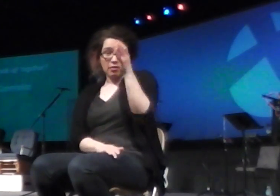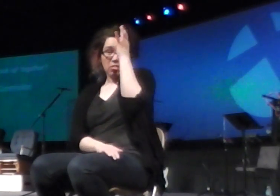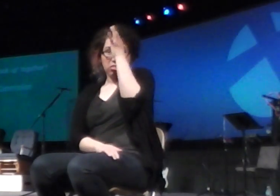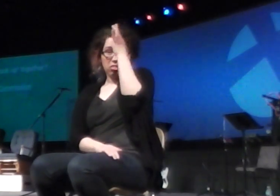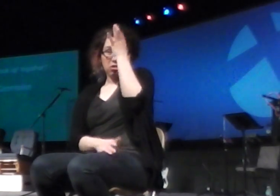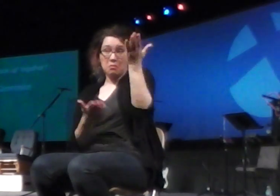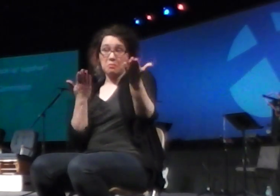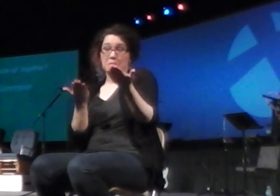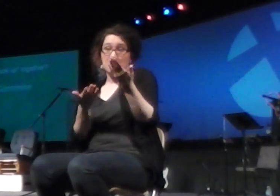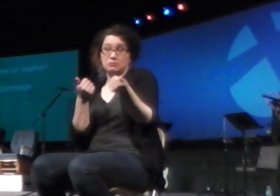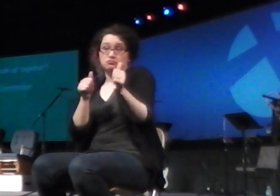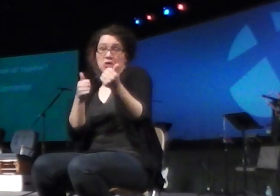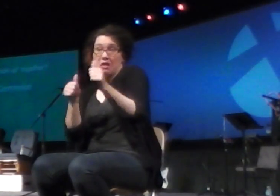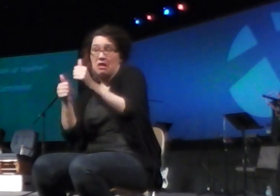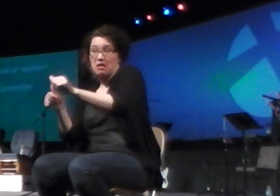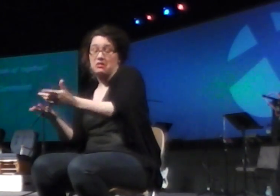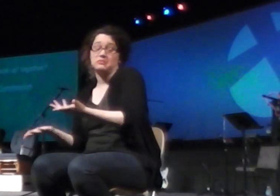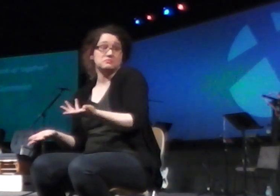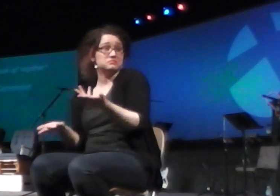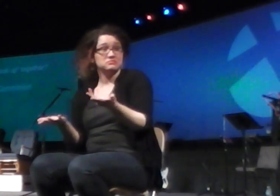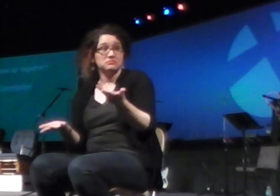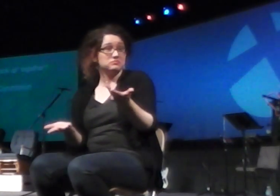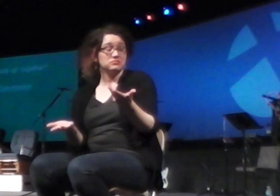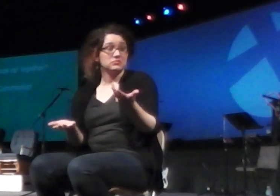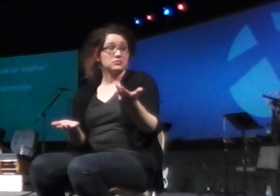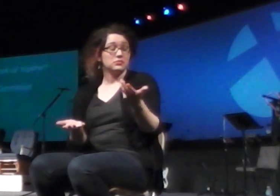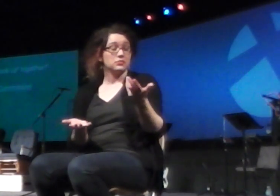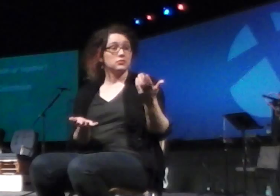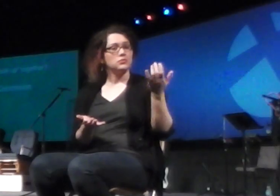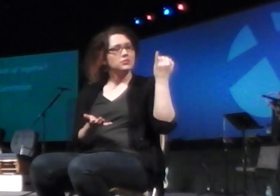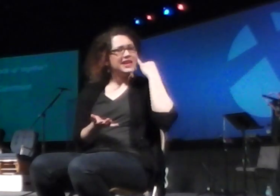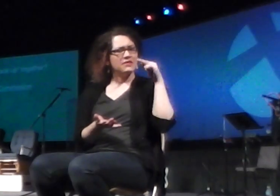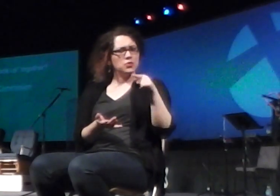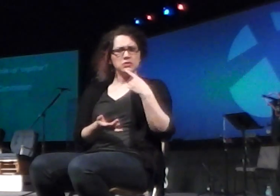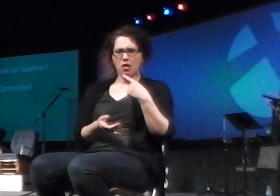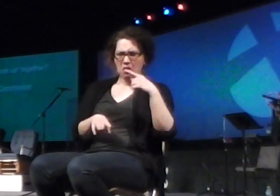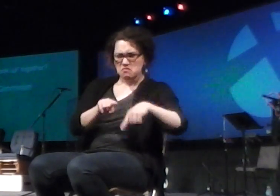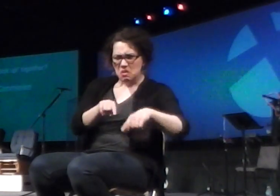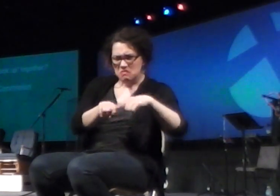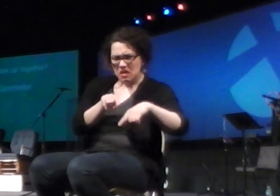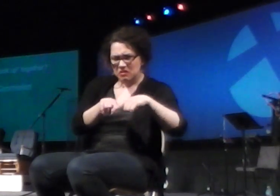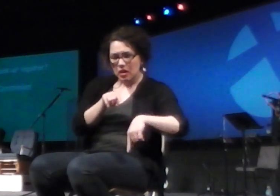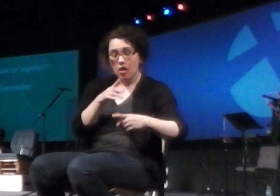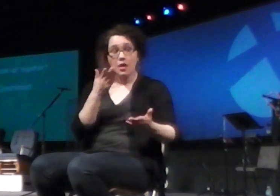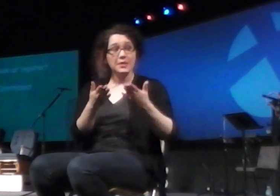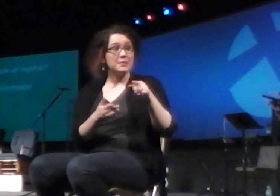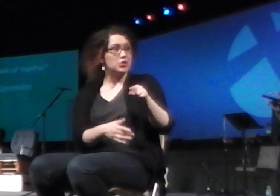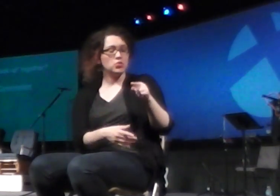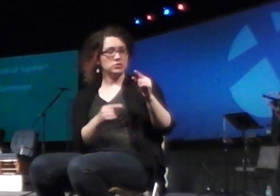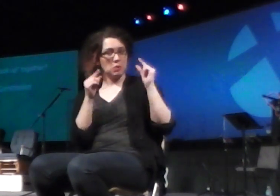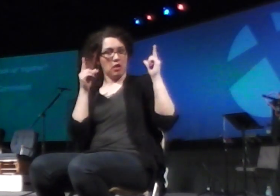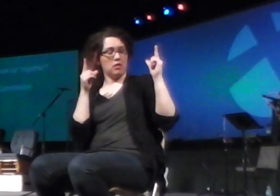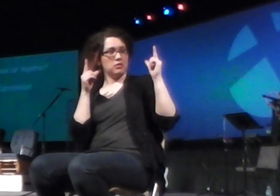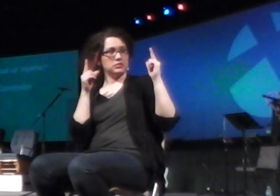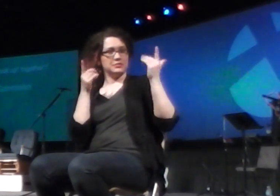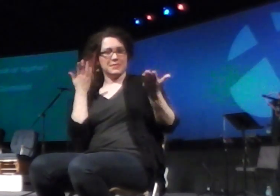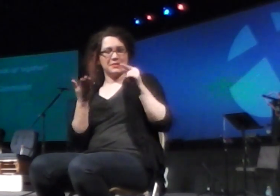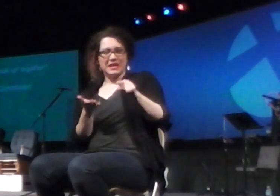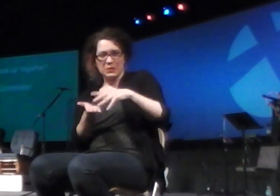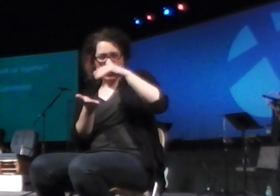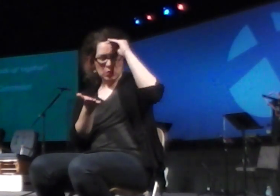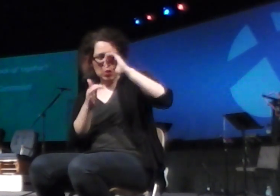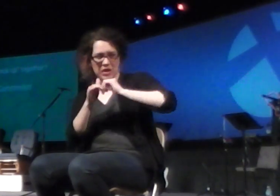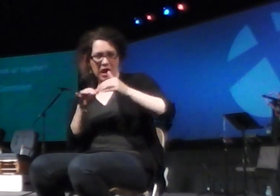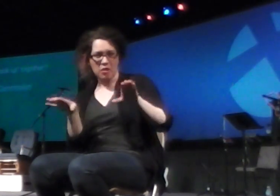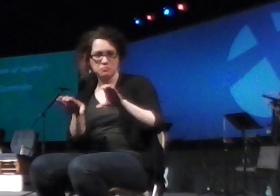his own way to do it. If you don't just tell him he can't do it, you never know. He might discover just his own way. And